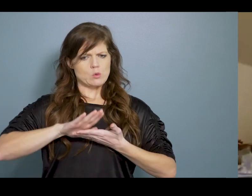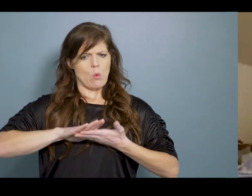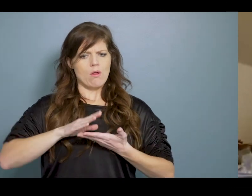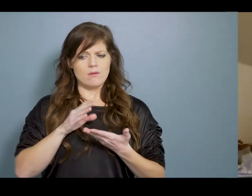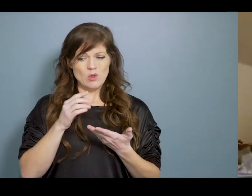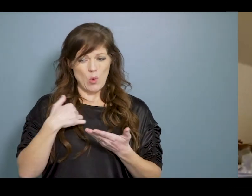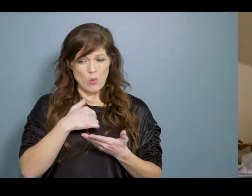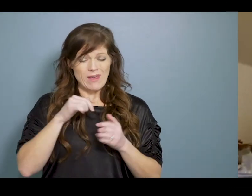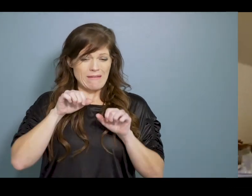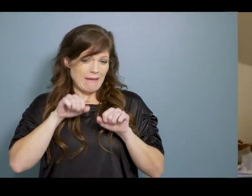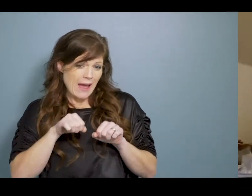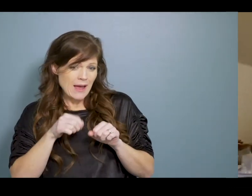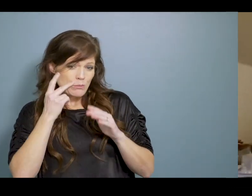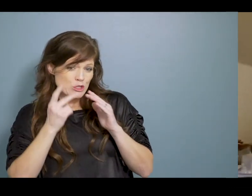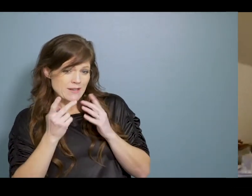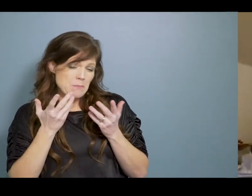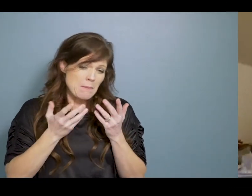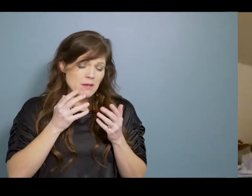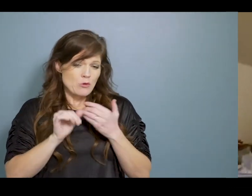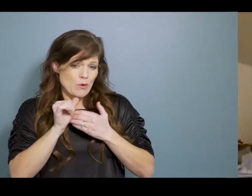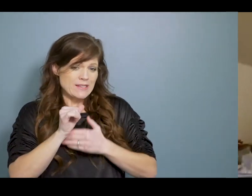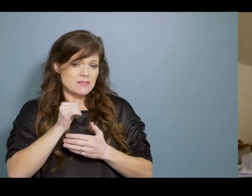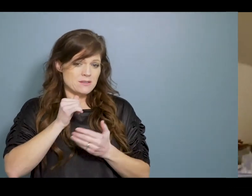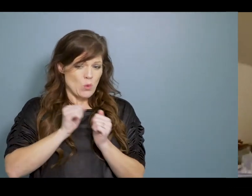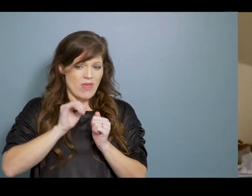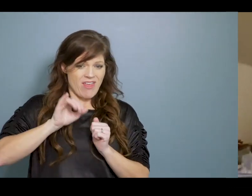that. So I would encourage all of you,